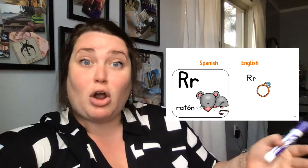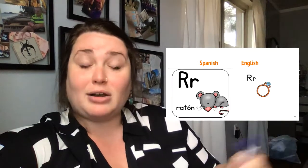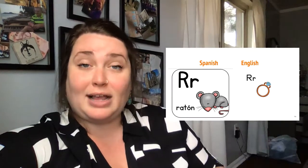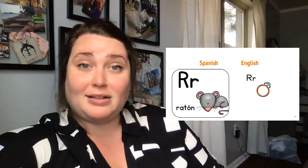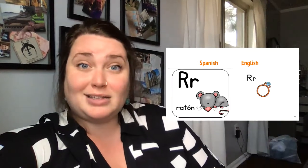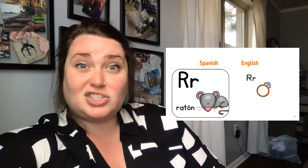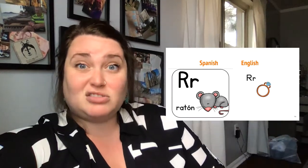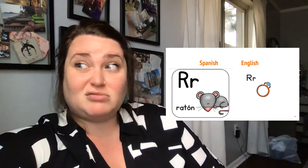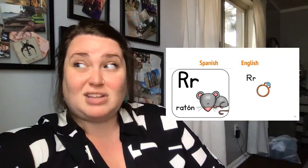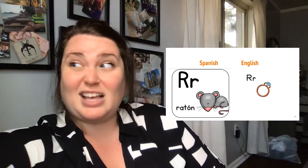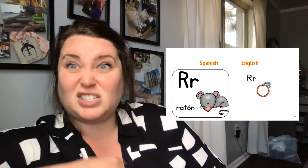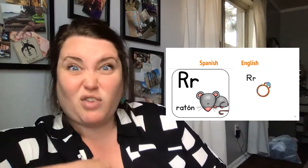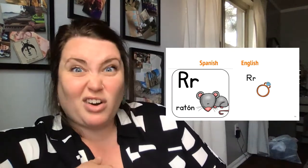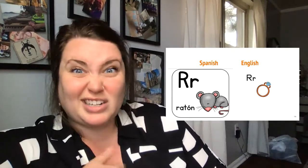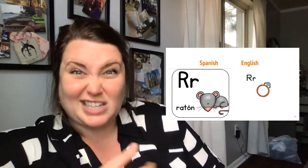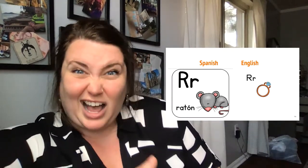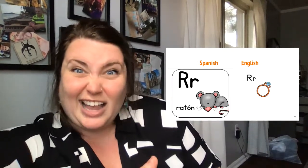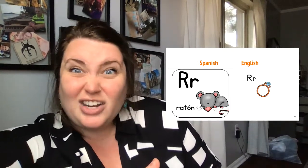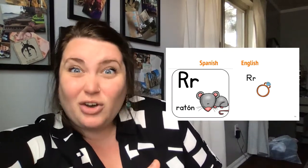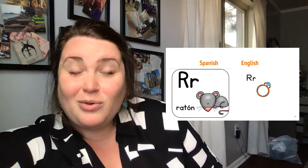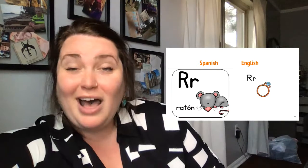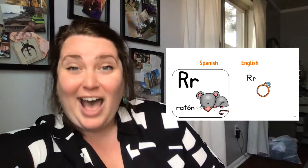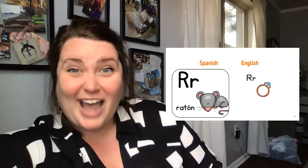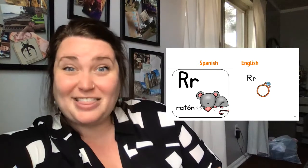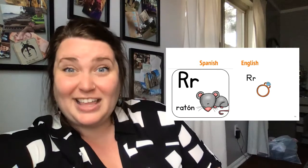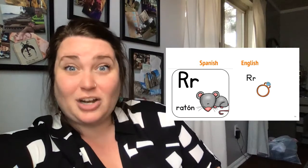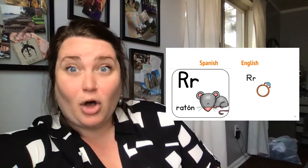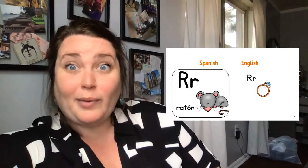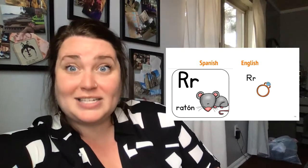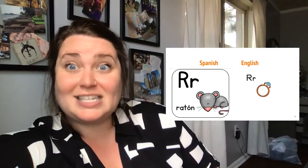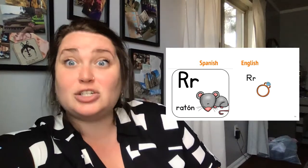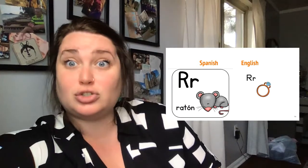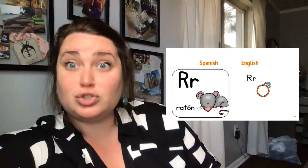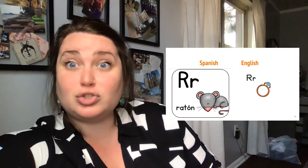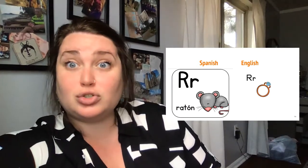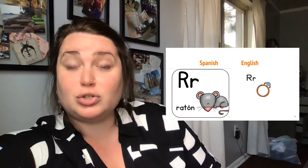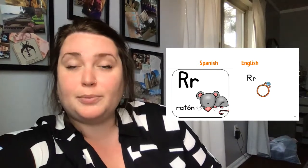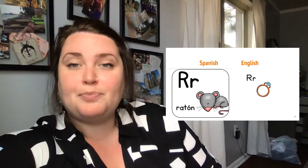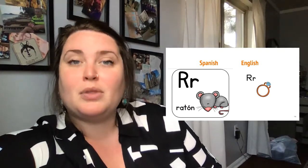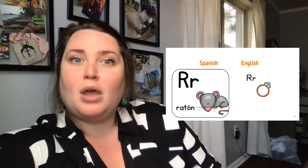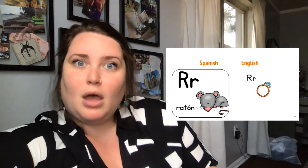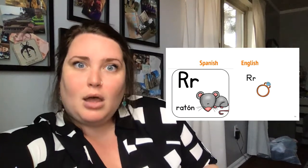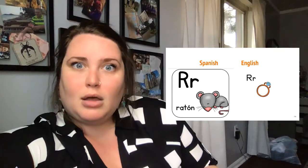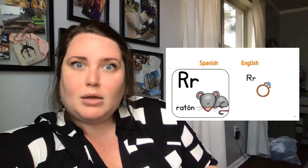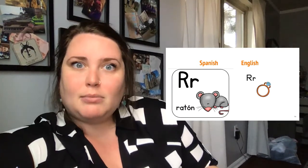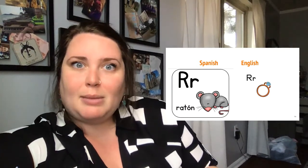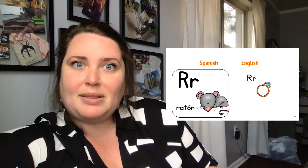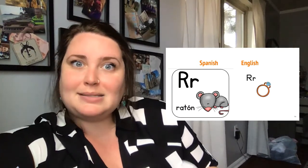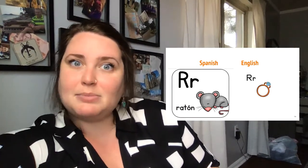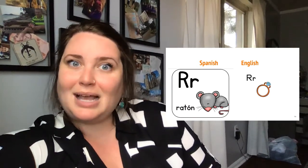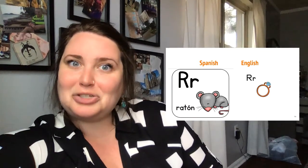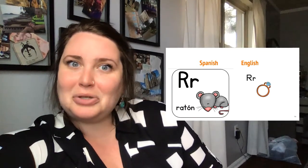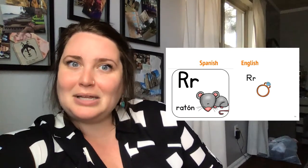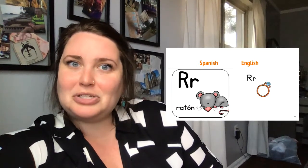in English, as far as I know, I think it always says Maybe that's something I should look into.